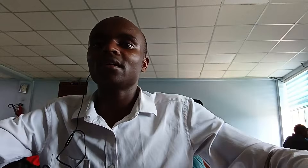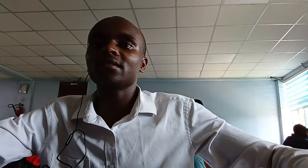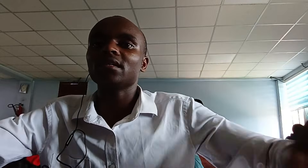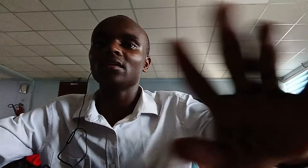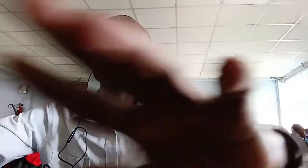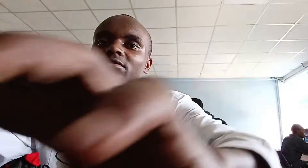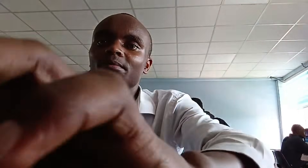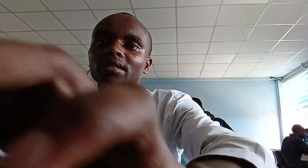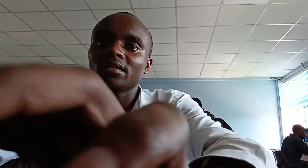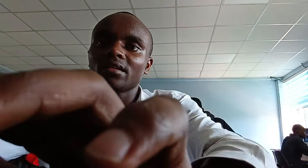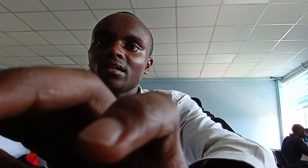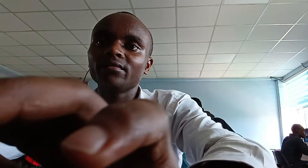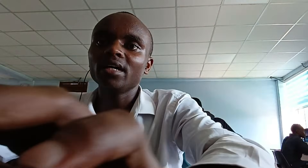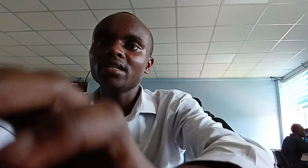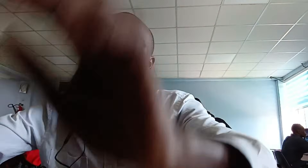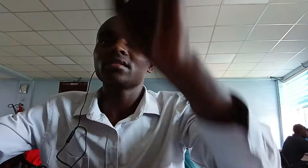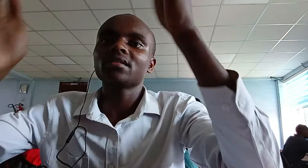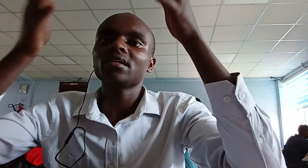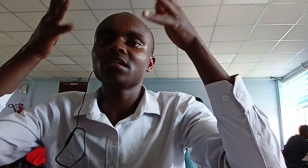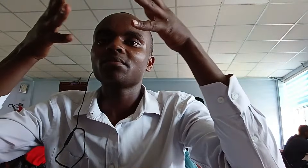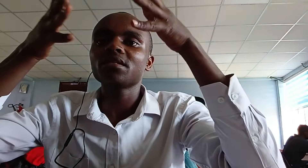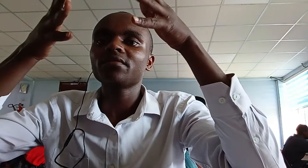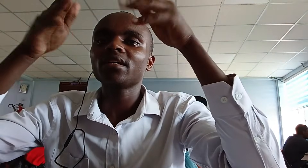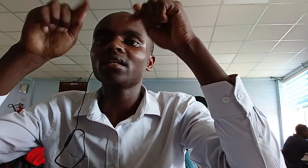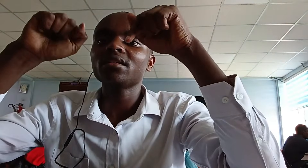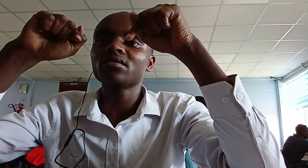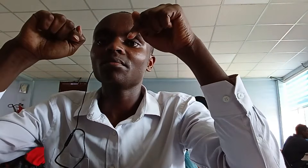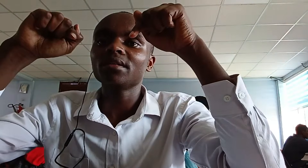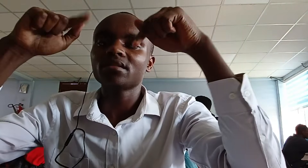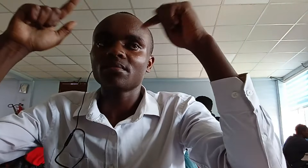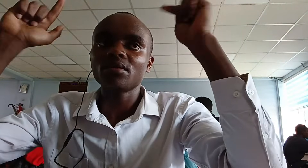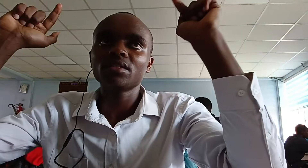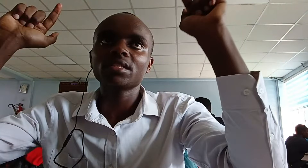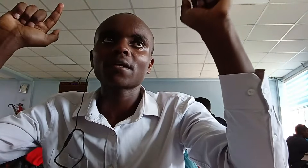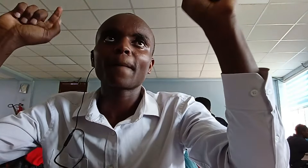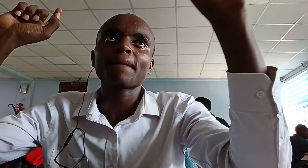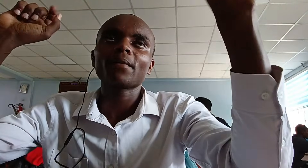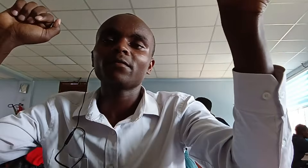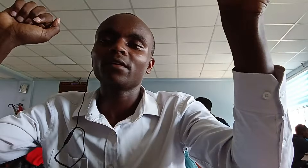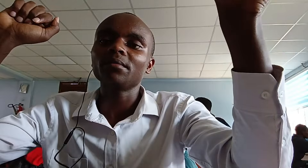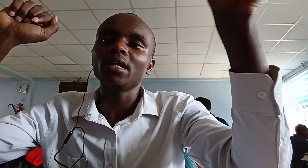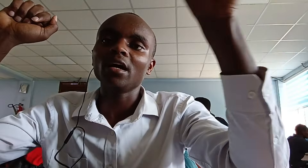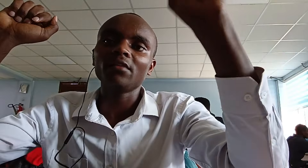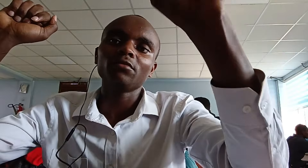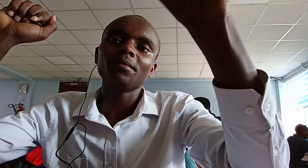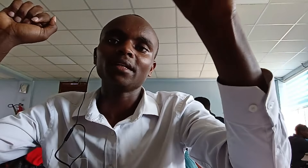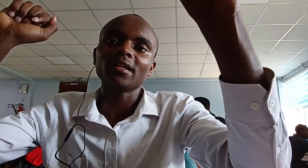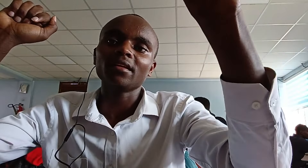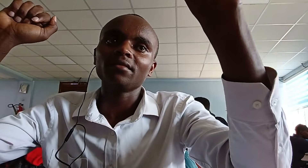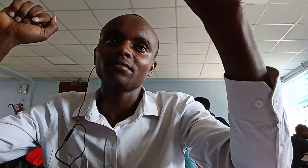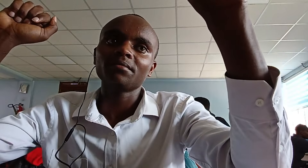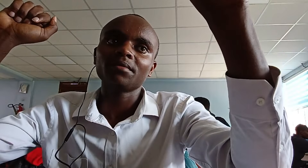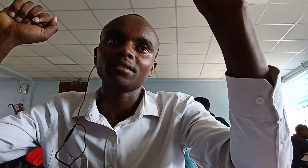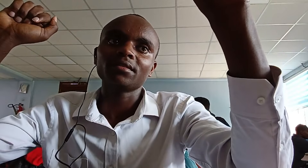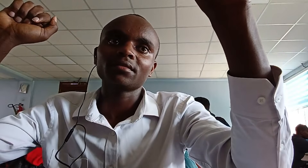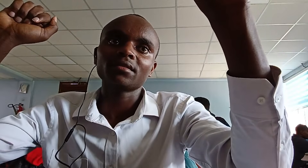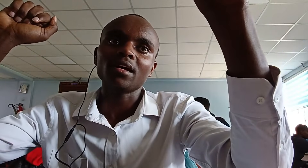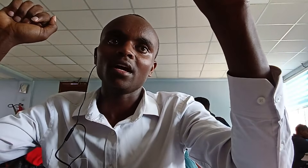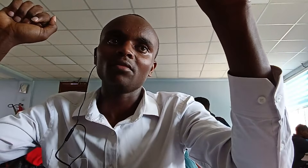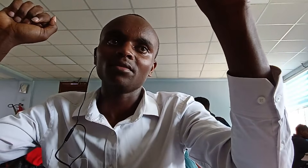allow me to open another live. Since specifically this topic is about family, I have to open another live. Please allow me to